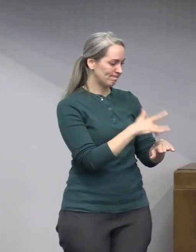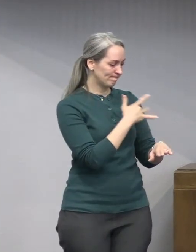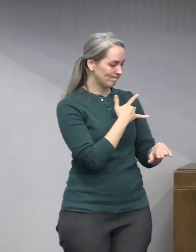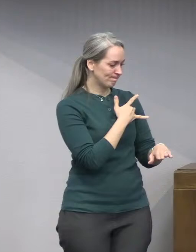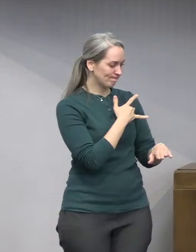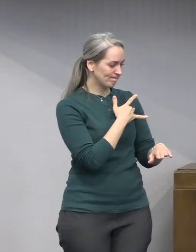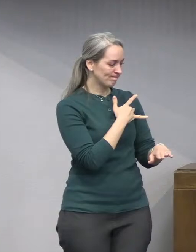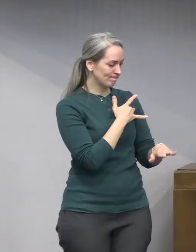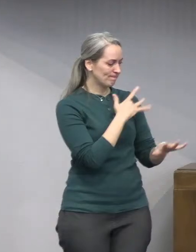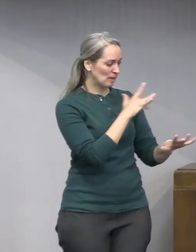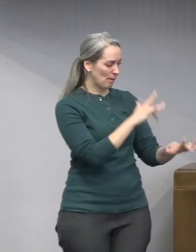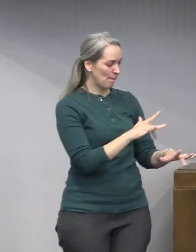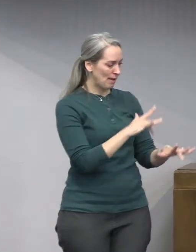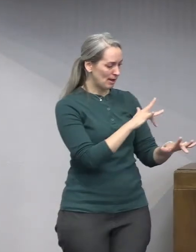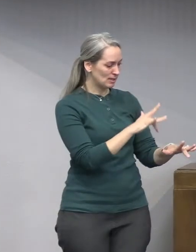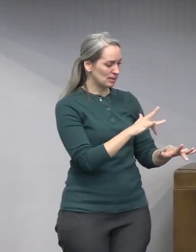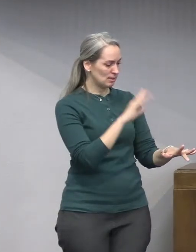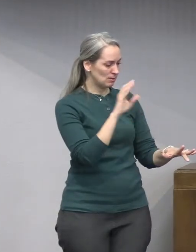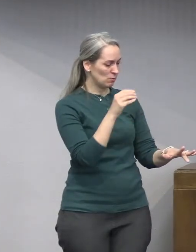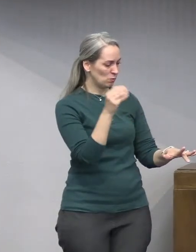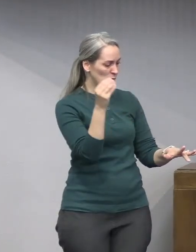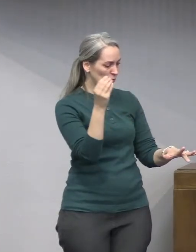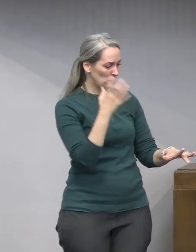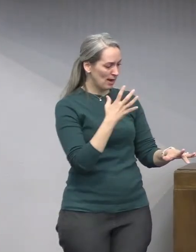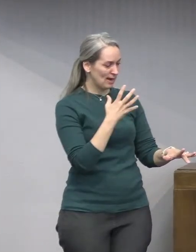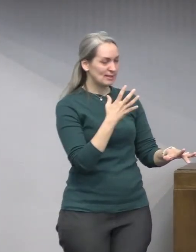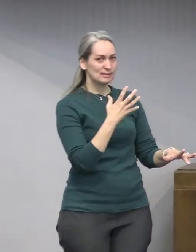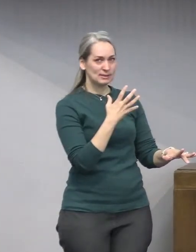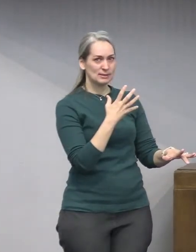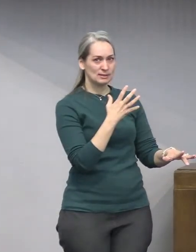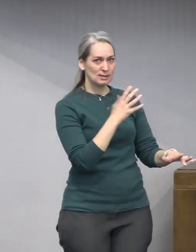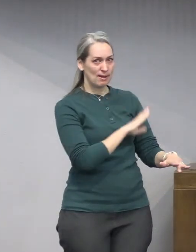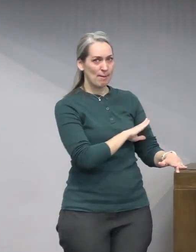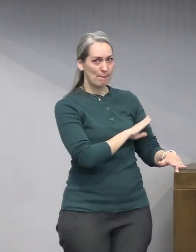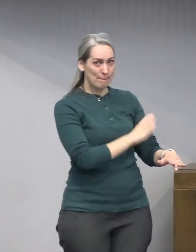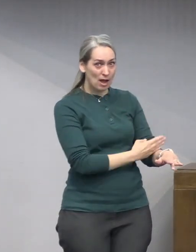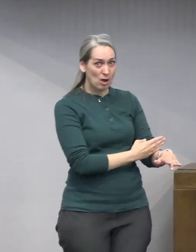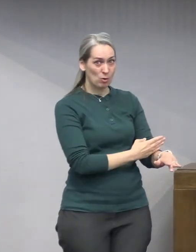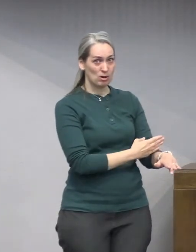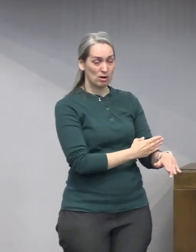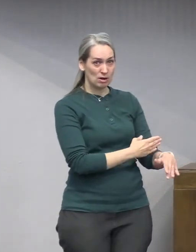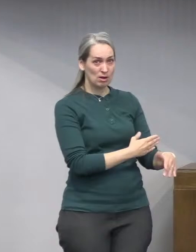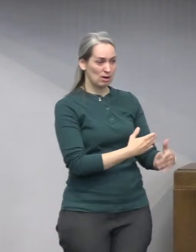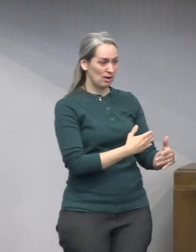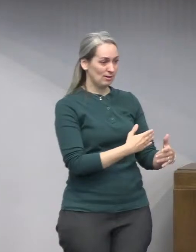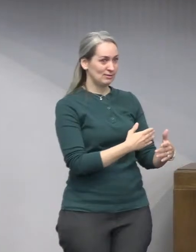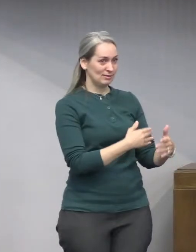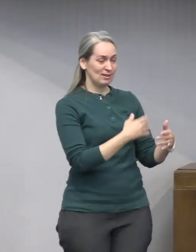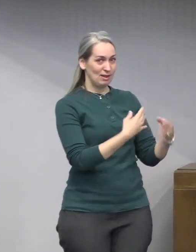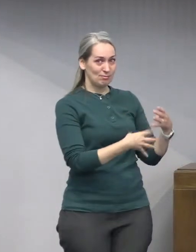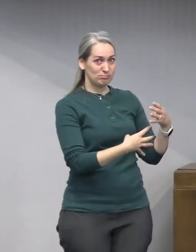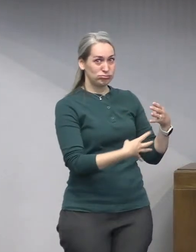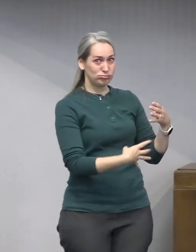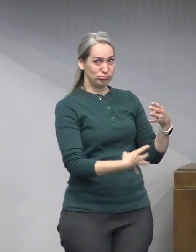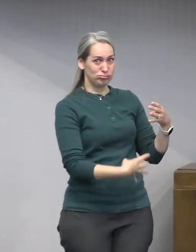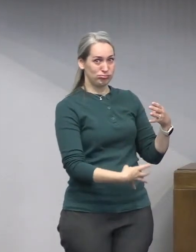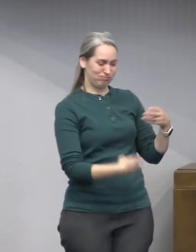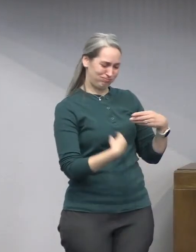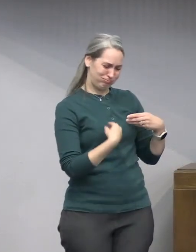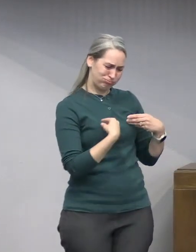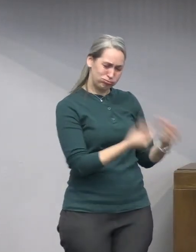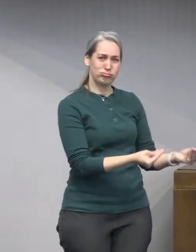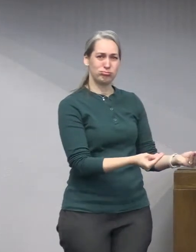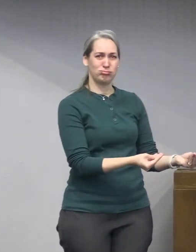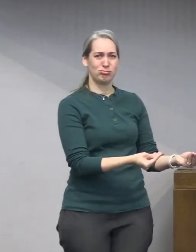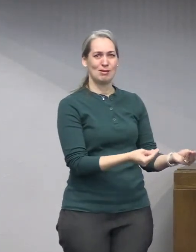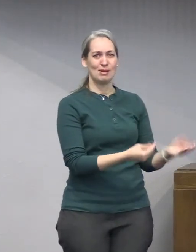plus mercy plus grace plus power plus fill in the blank. The action